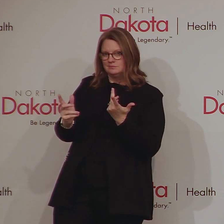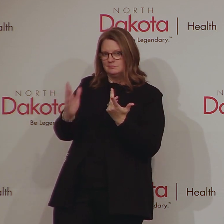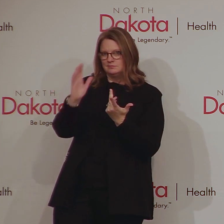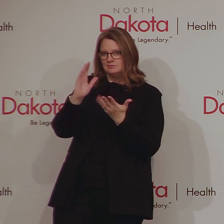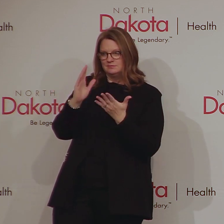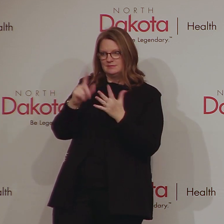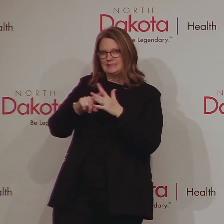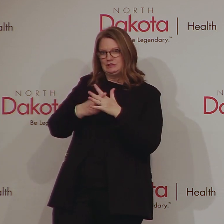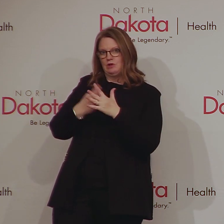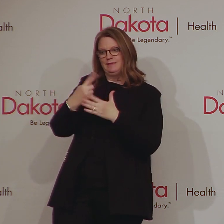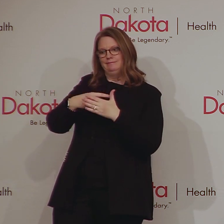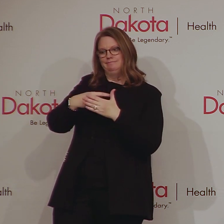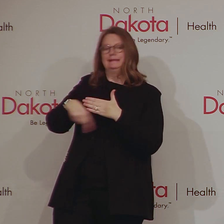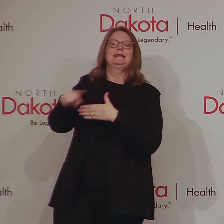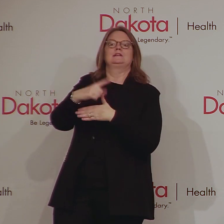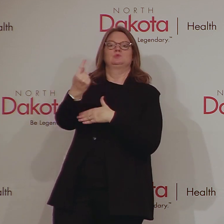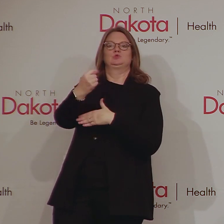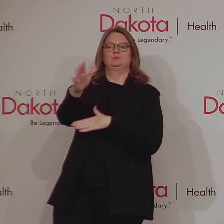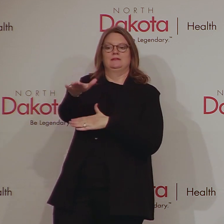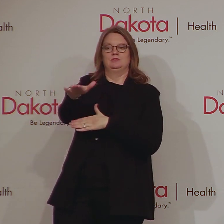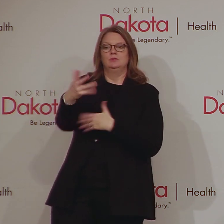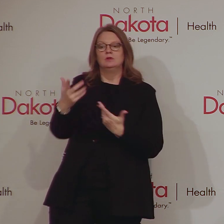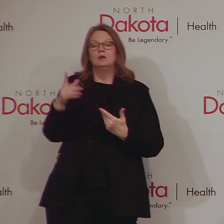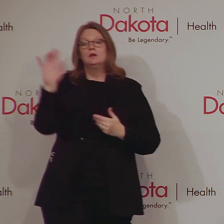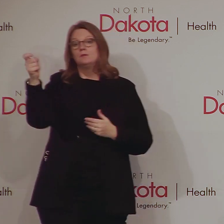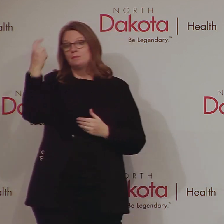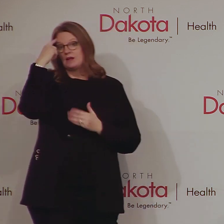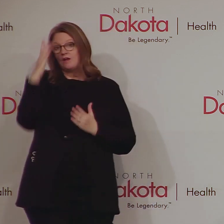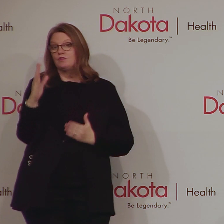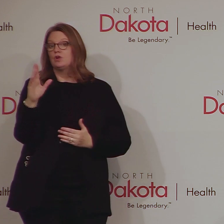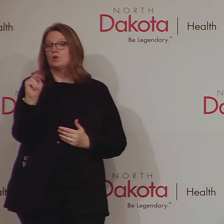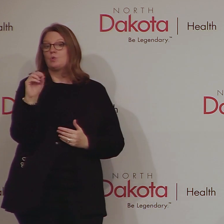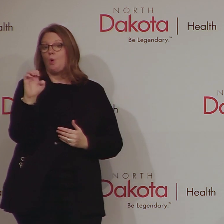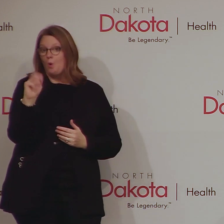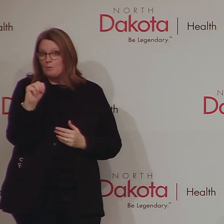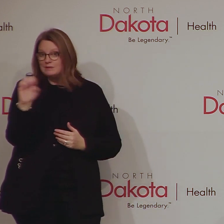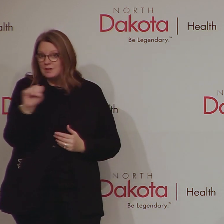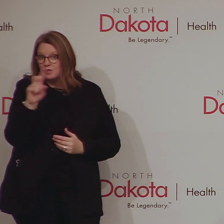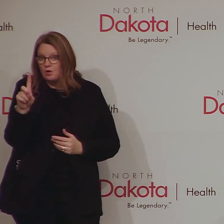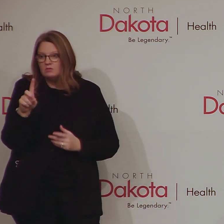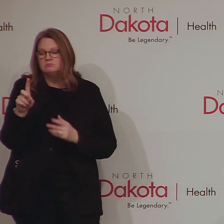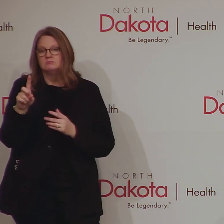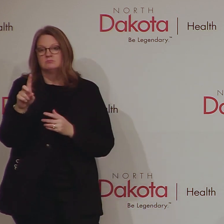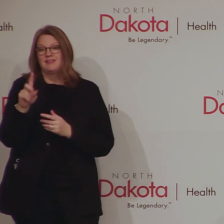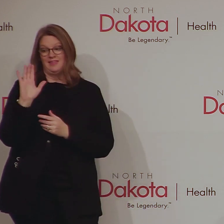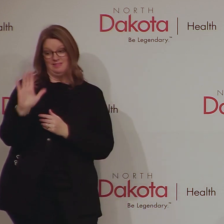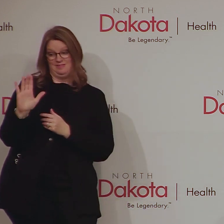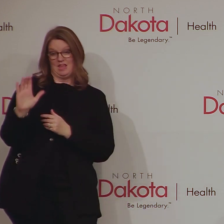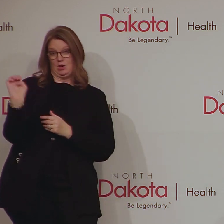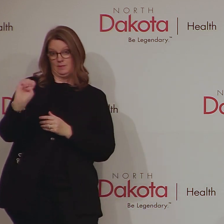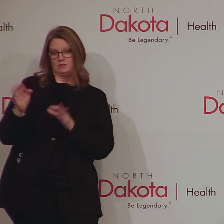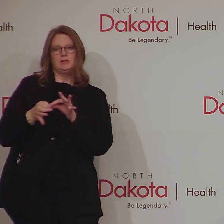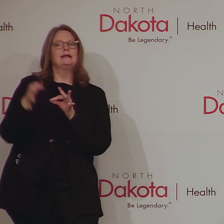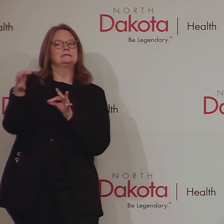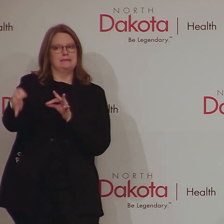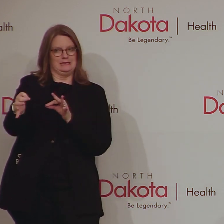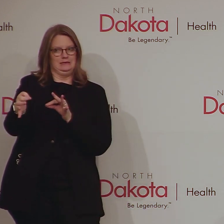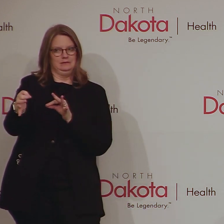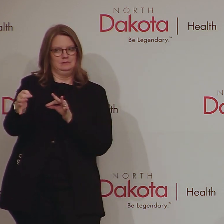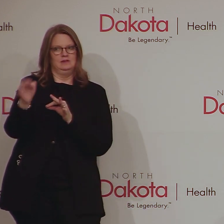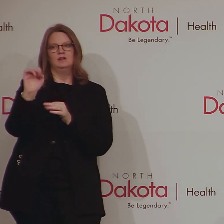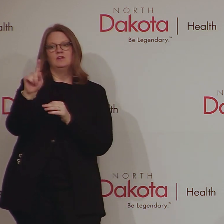effective next Tuesday afternoon. Governor Ranum in South Dakota recently extended South Dakota's COVID-19 emergency